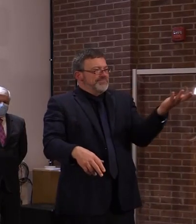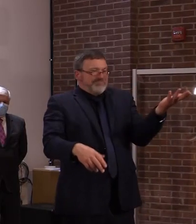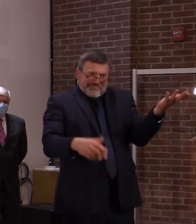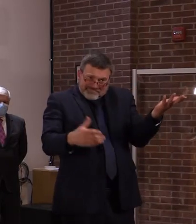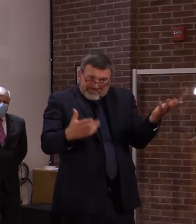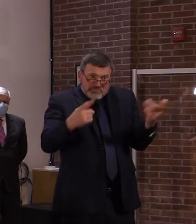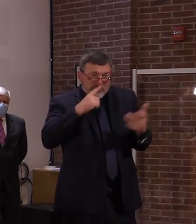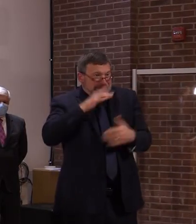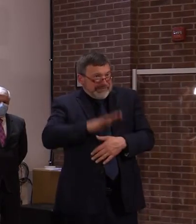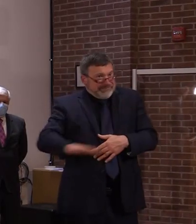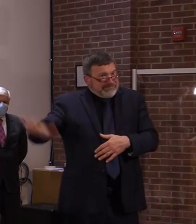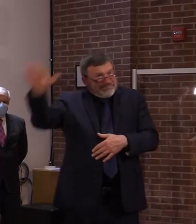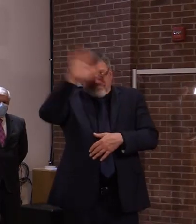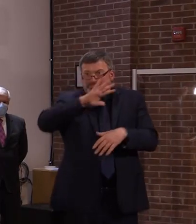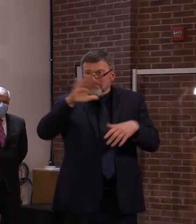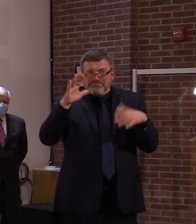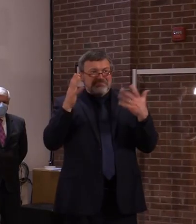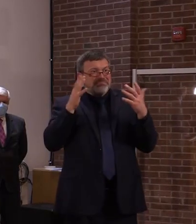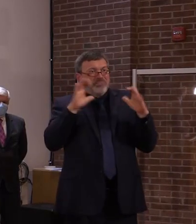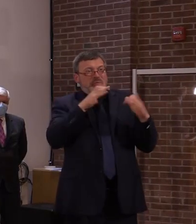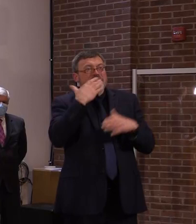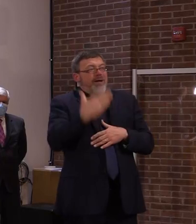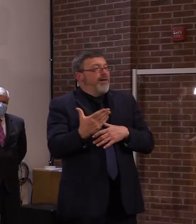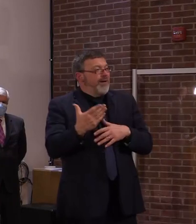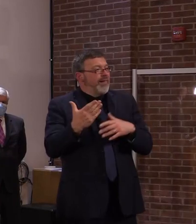they are basically highly vaccinated,